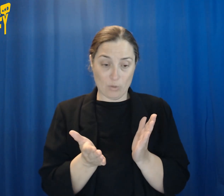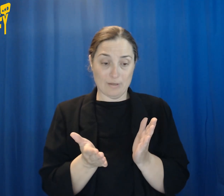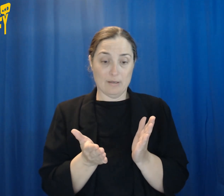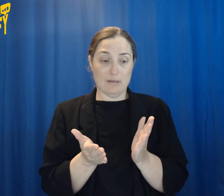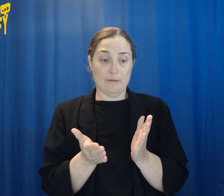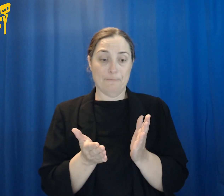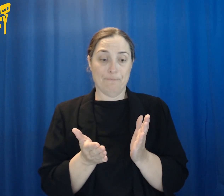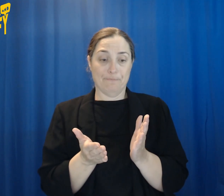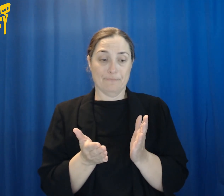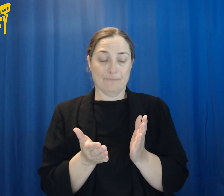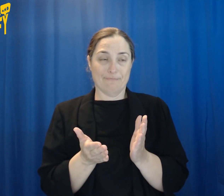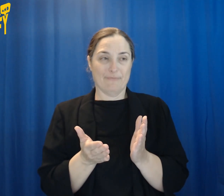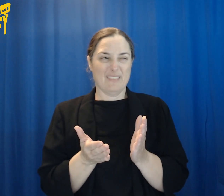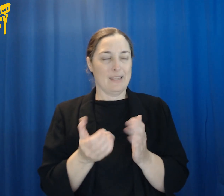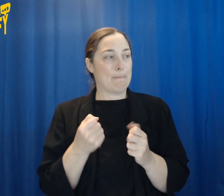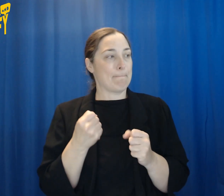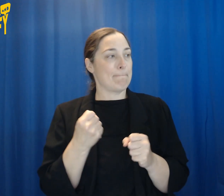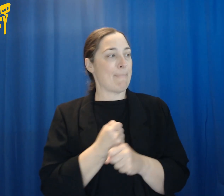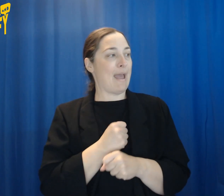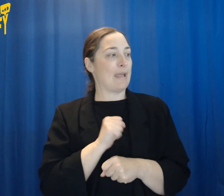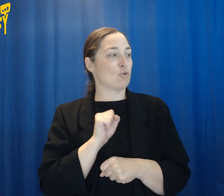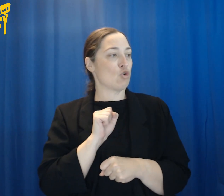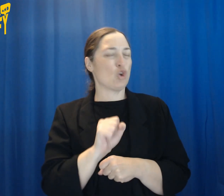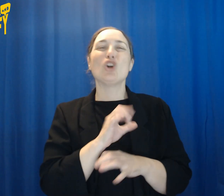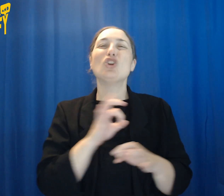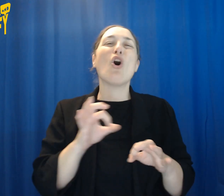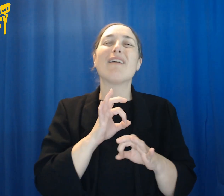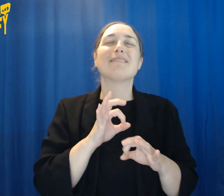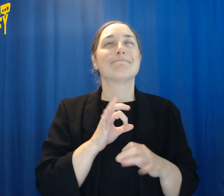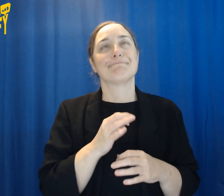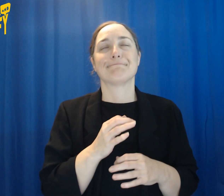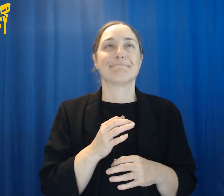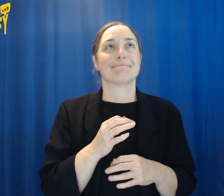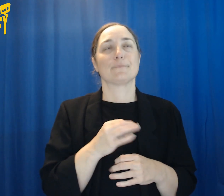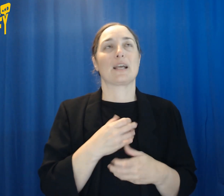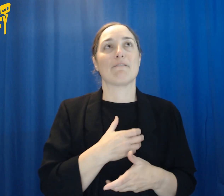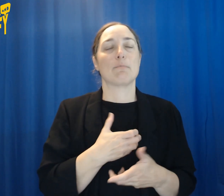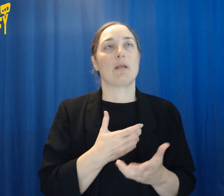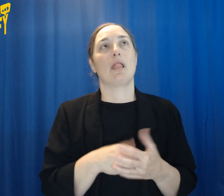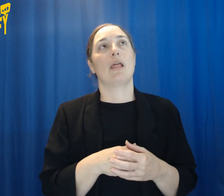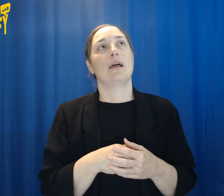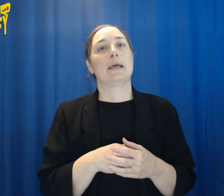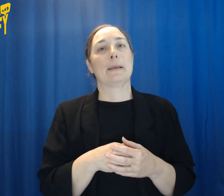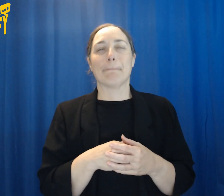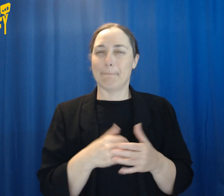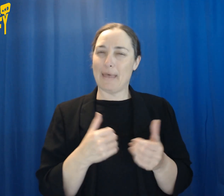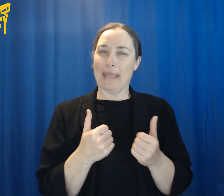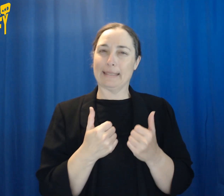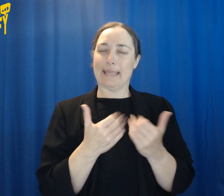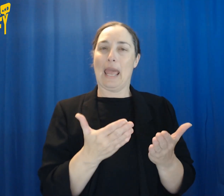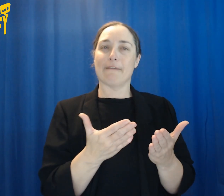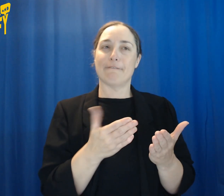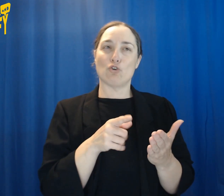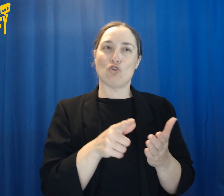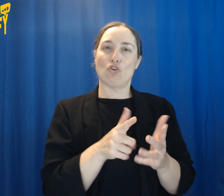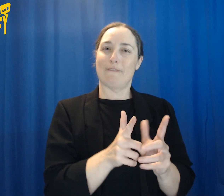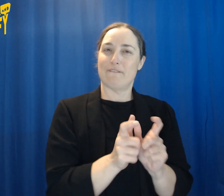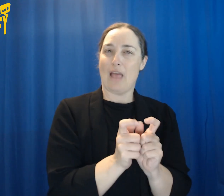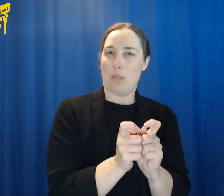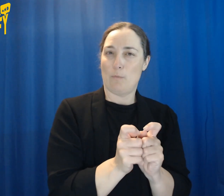made her uncomfortable, but it made her uncomfortable in such a useful and I think really valuable way? You can't ask for much